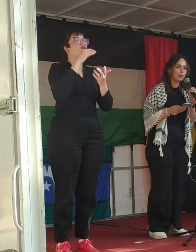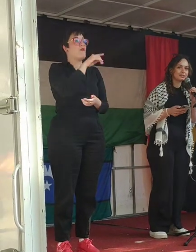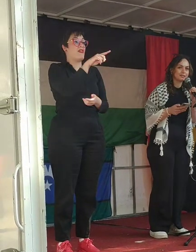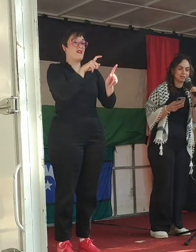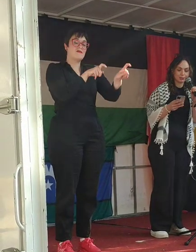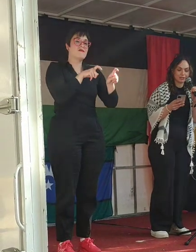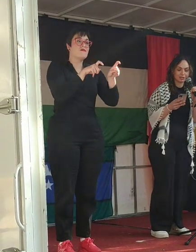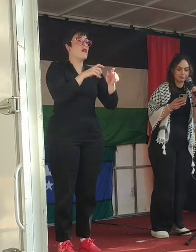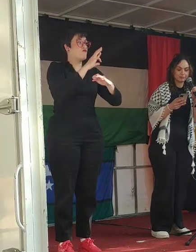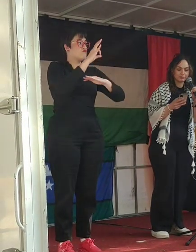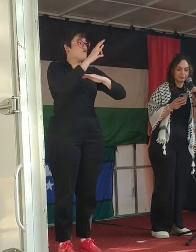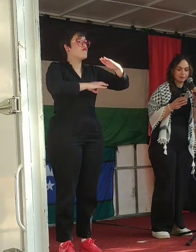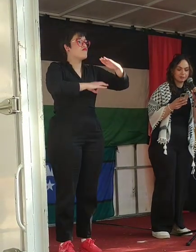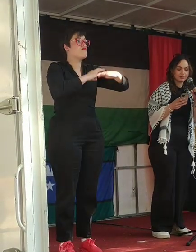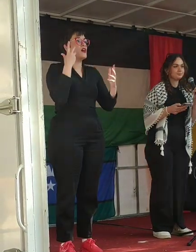and bring awareness to the situation.